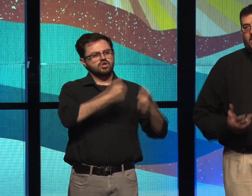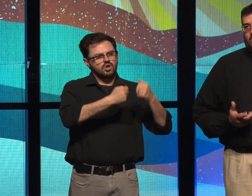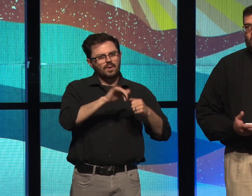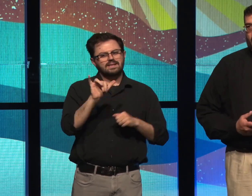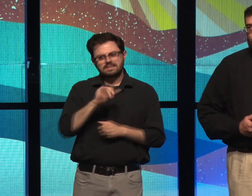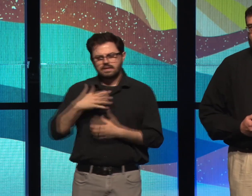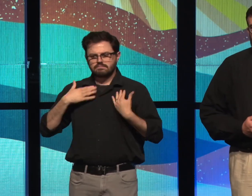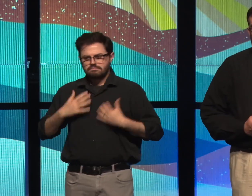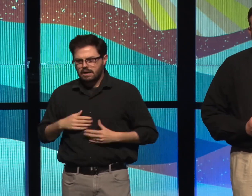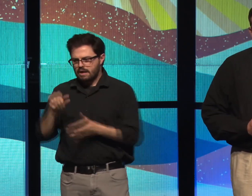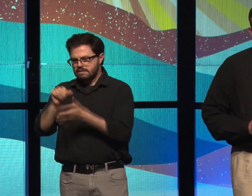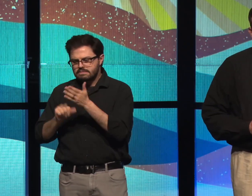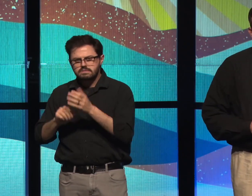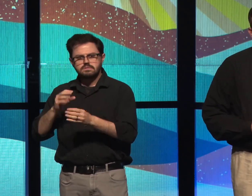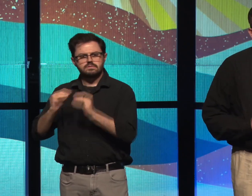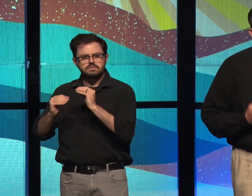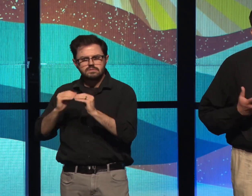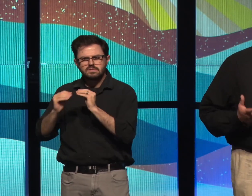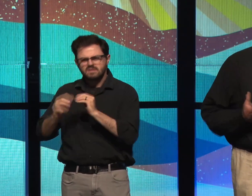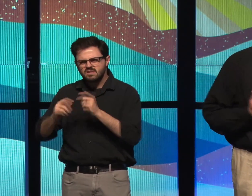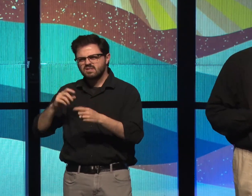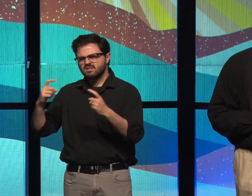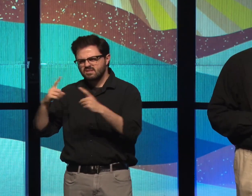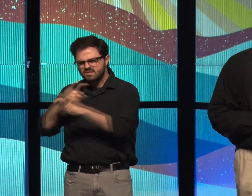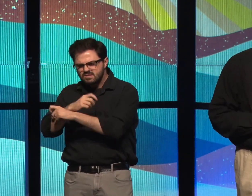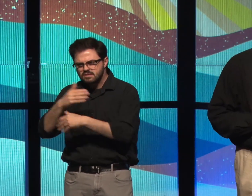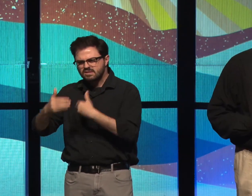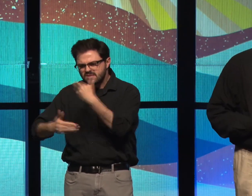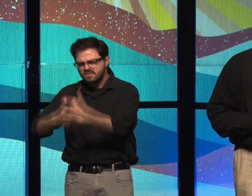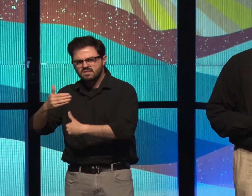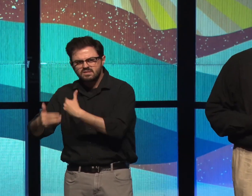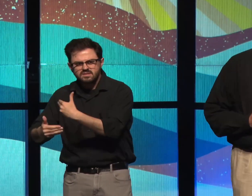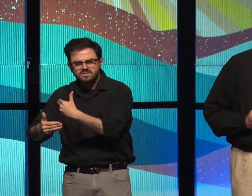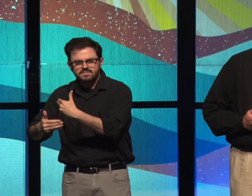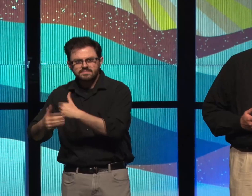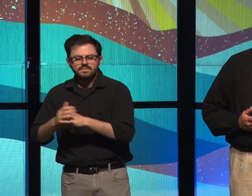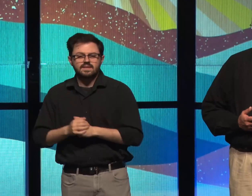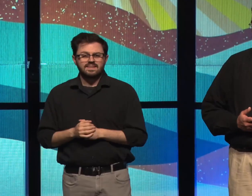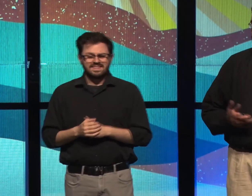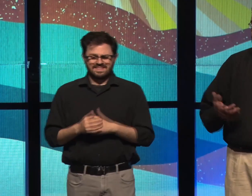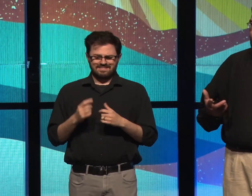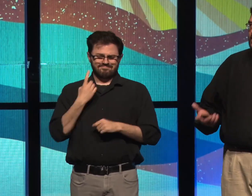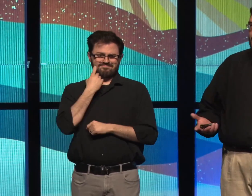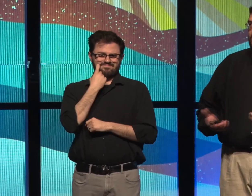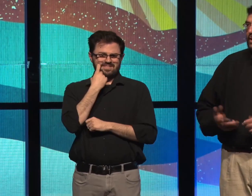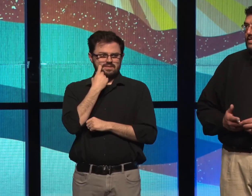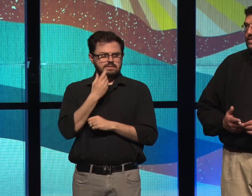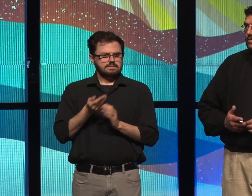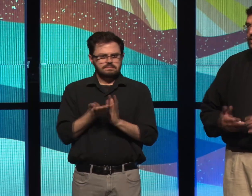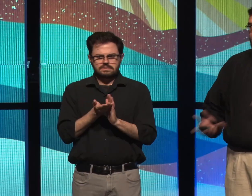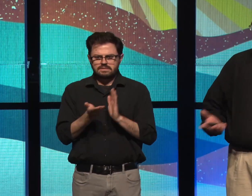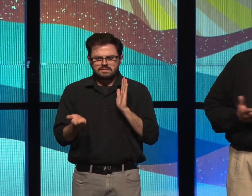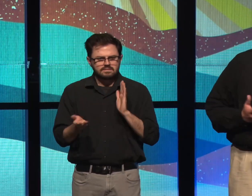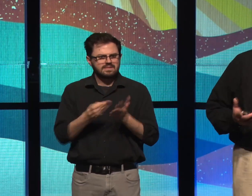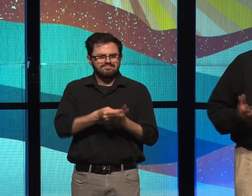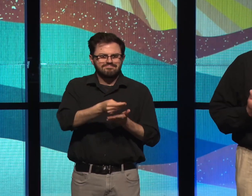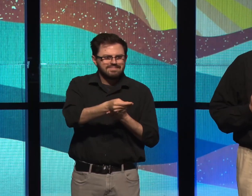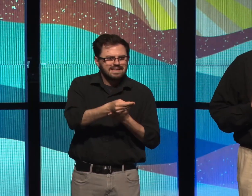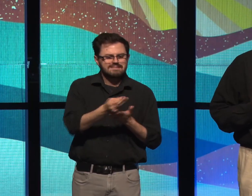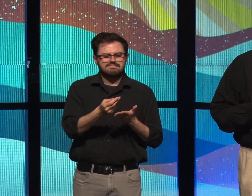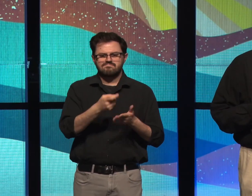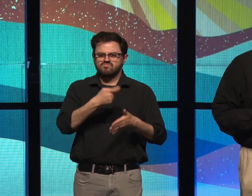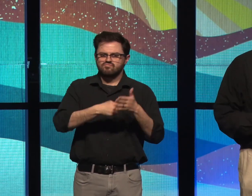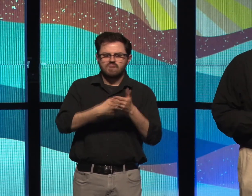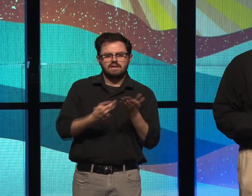Things are getting more expensive. Many live in fear of that tragedy or just rising prices that don't